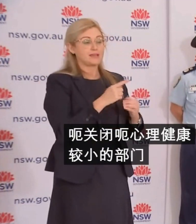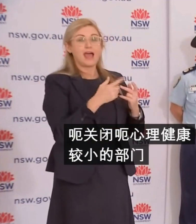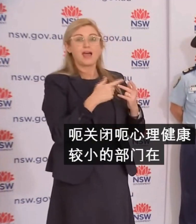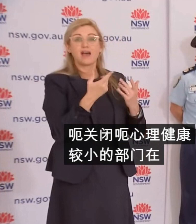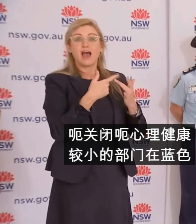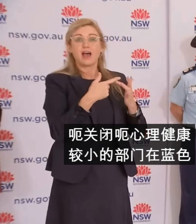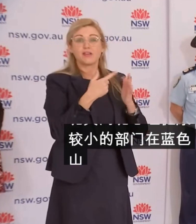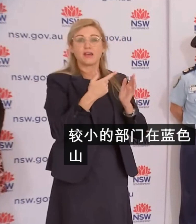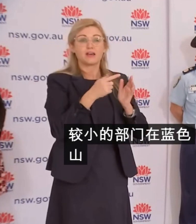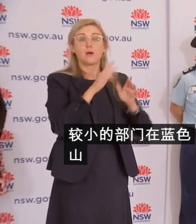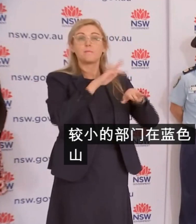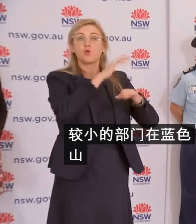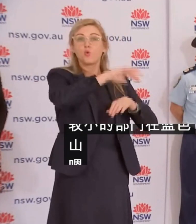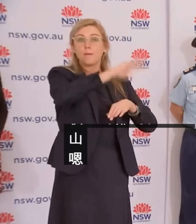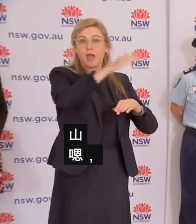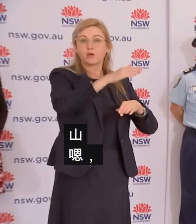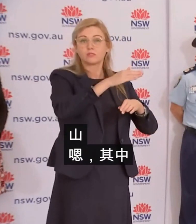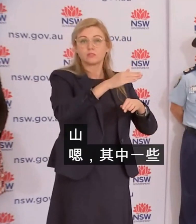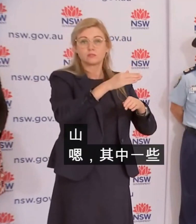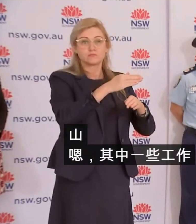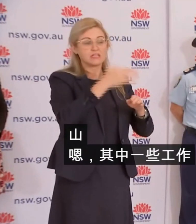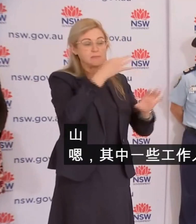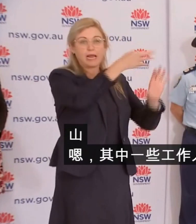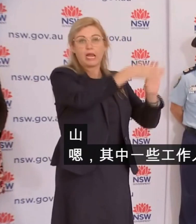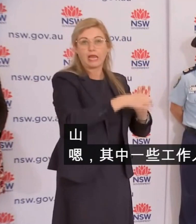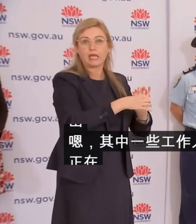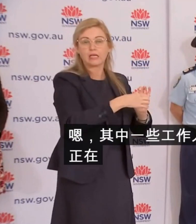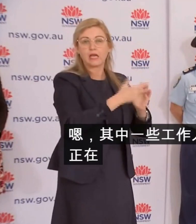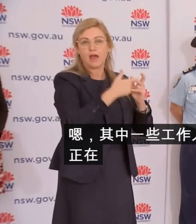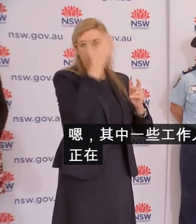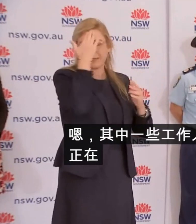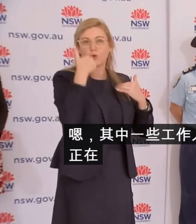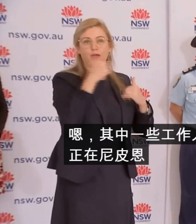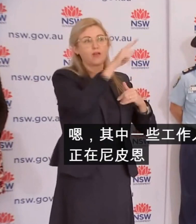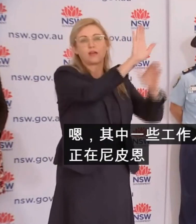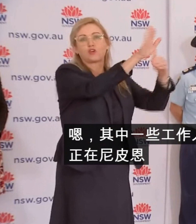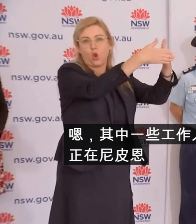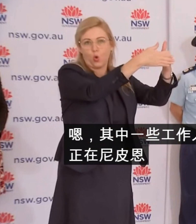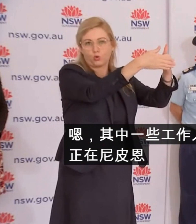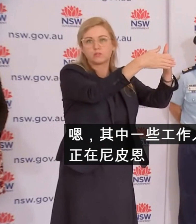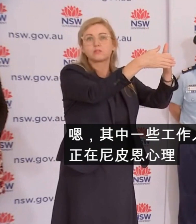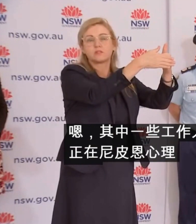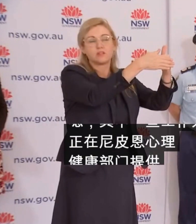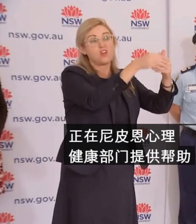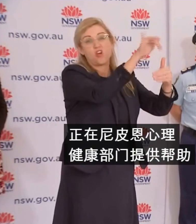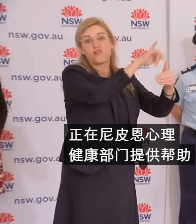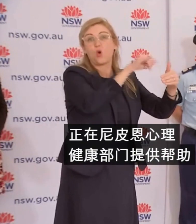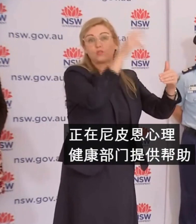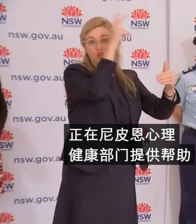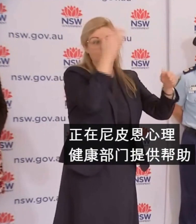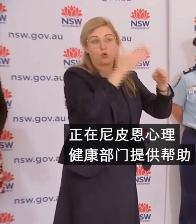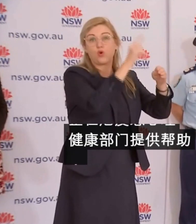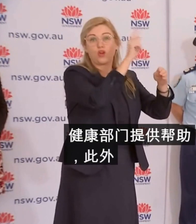unit up in the Blue Mountains, and a number of those staff are now assisting down in the Nepean mental health